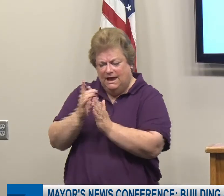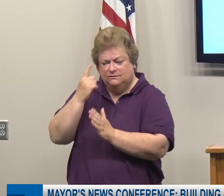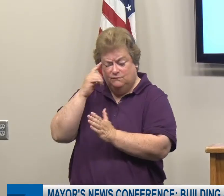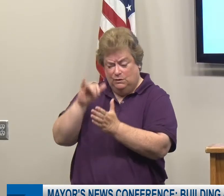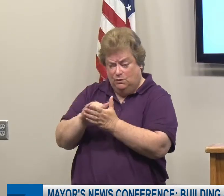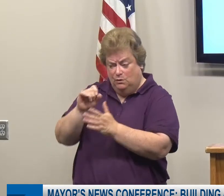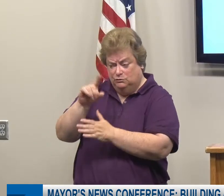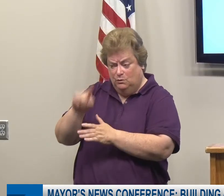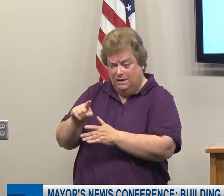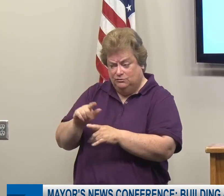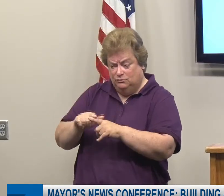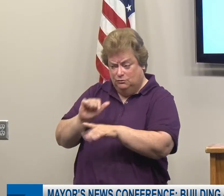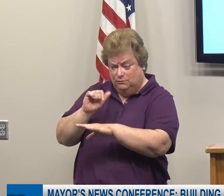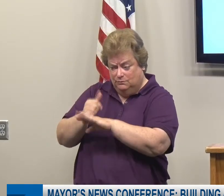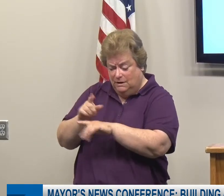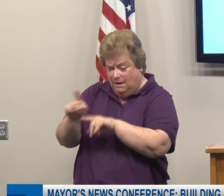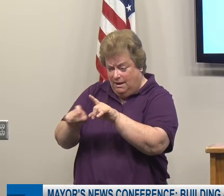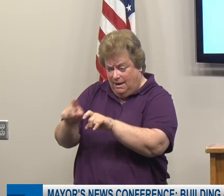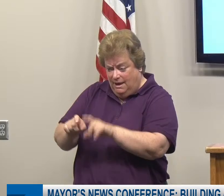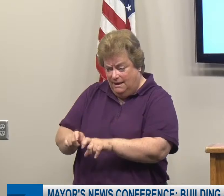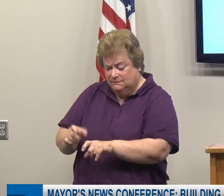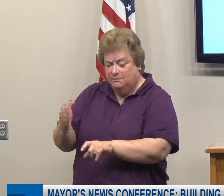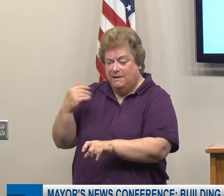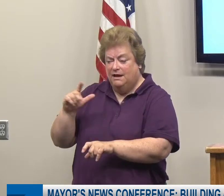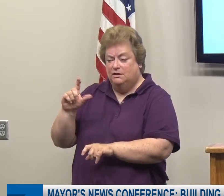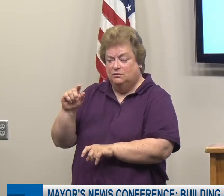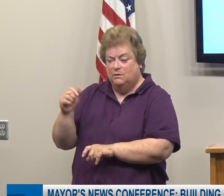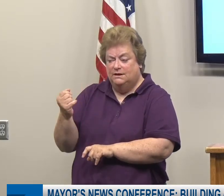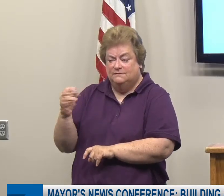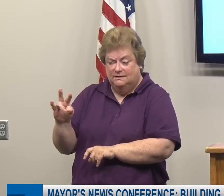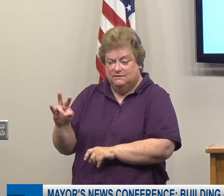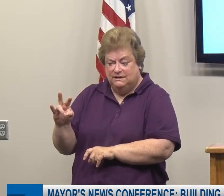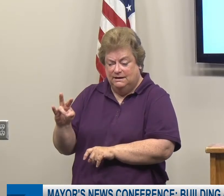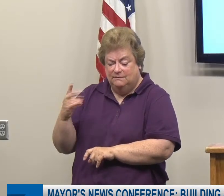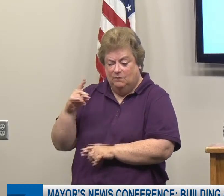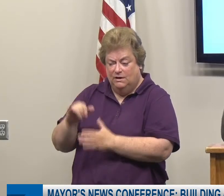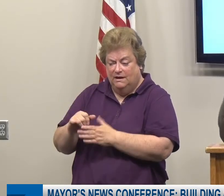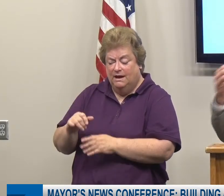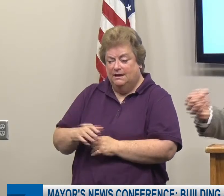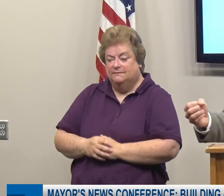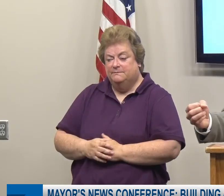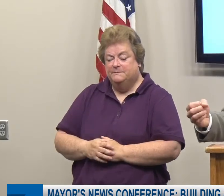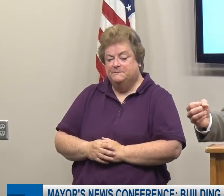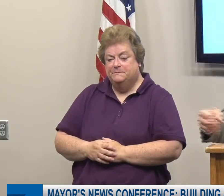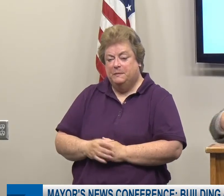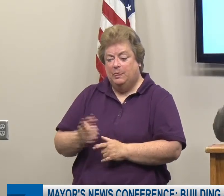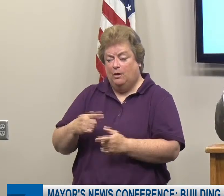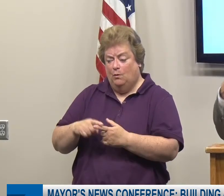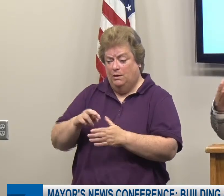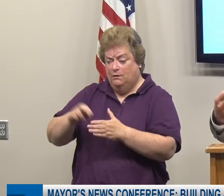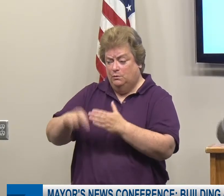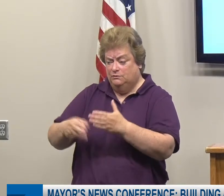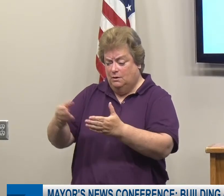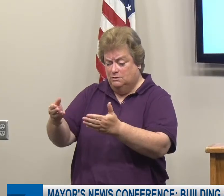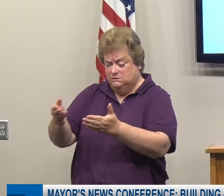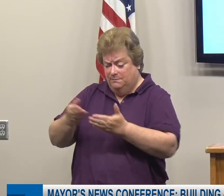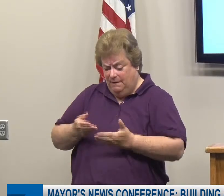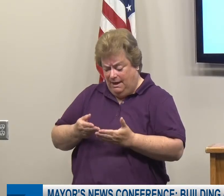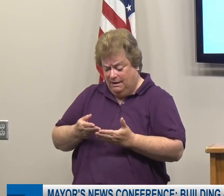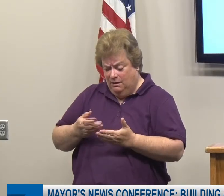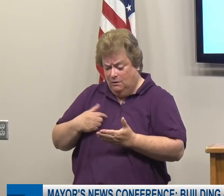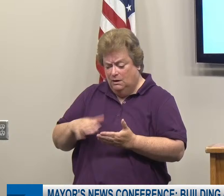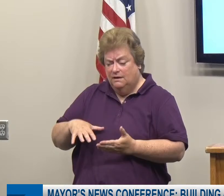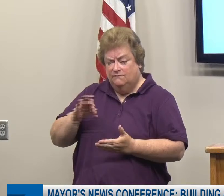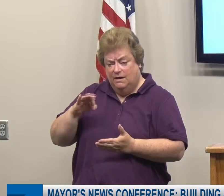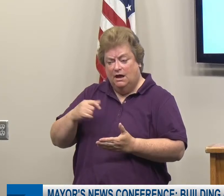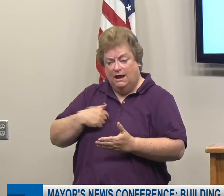be posed back in 2017 as part of this survey. And when the results came back and we found that